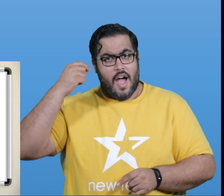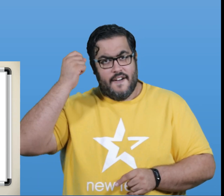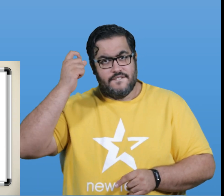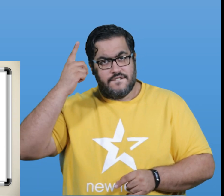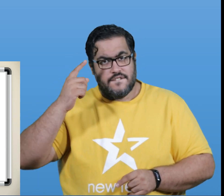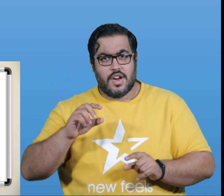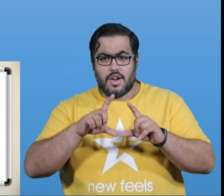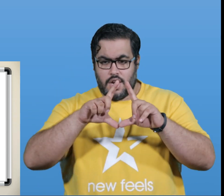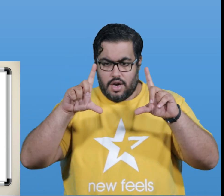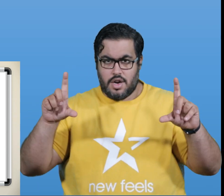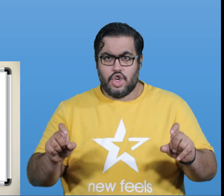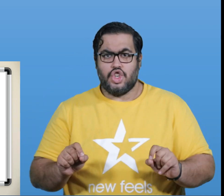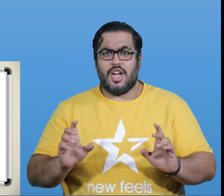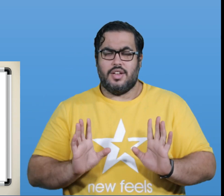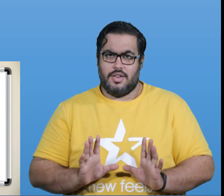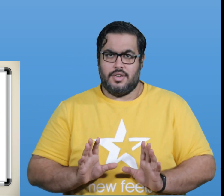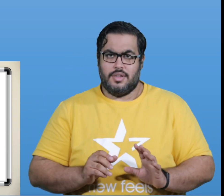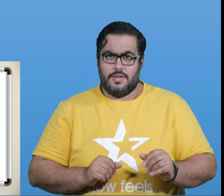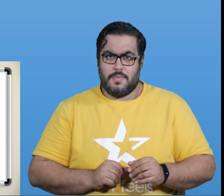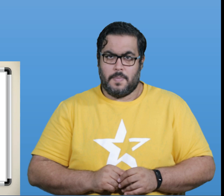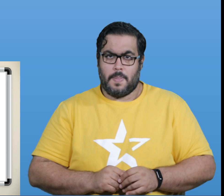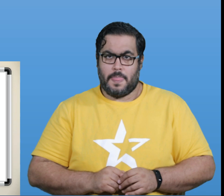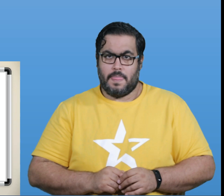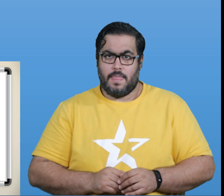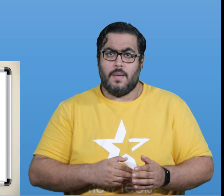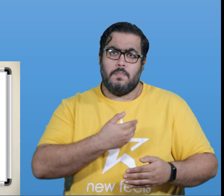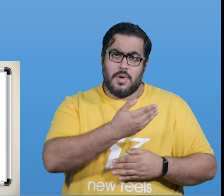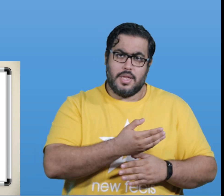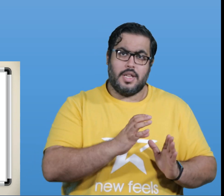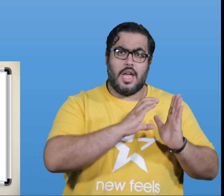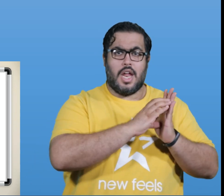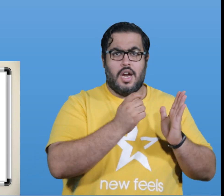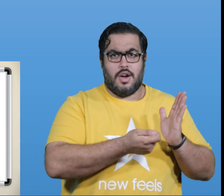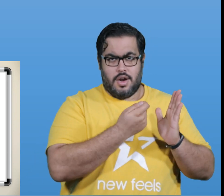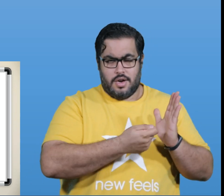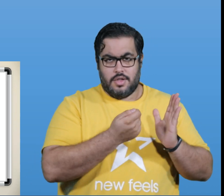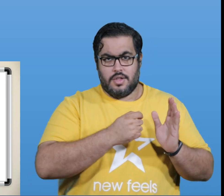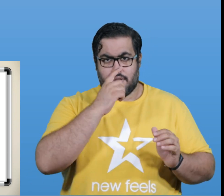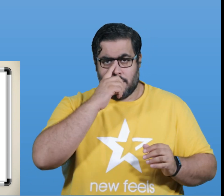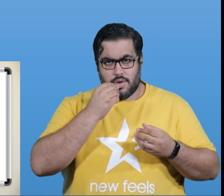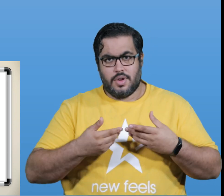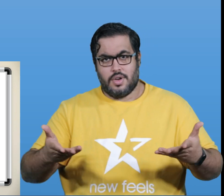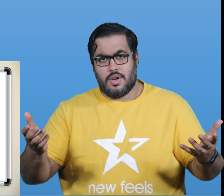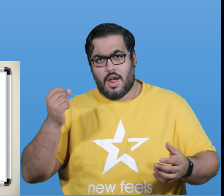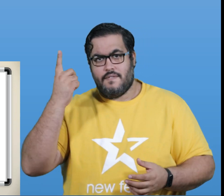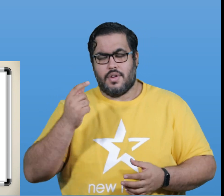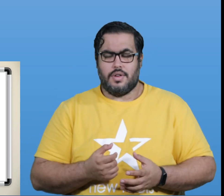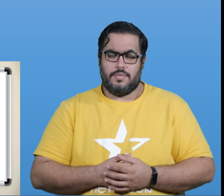ideas as previously mentioned in episode number 8. And then we write the essay in full. We elaborate and give meanings, the